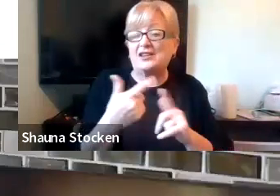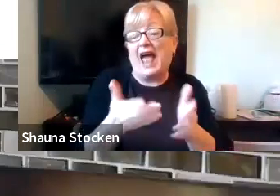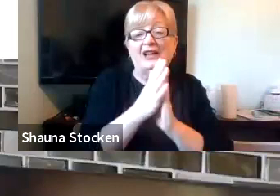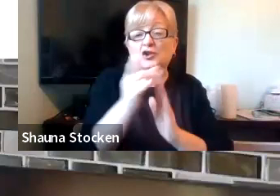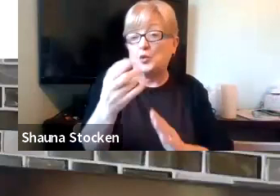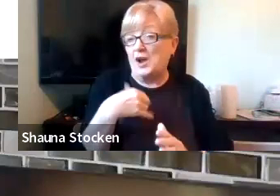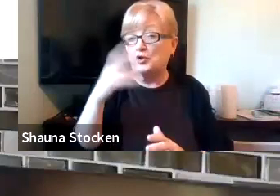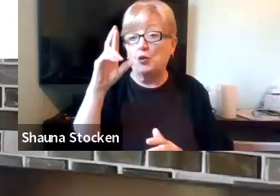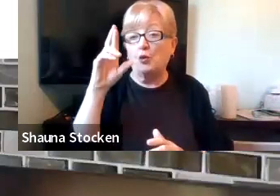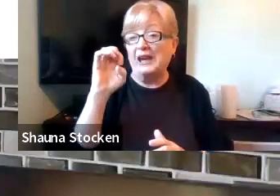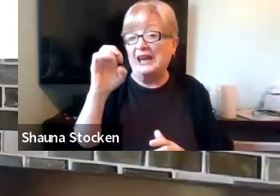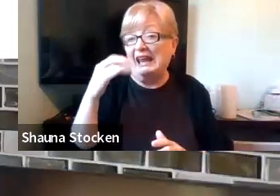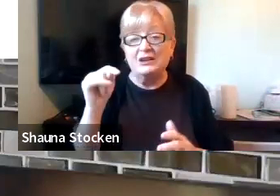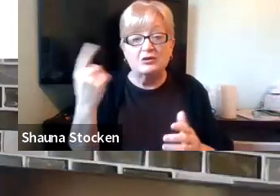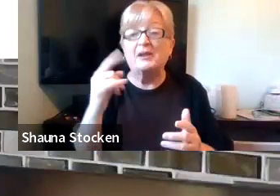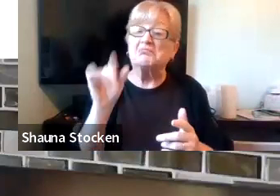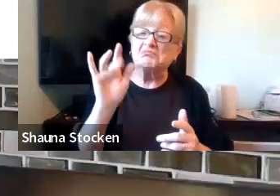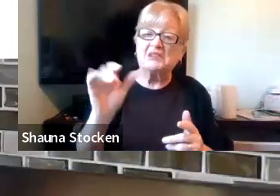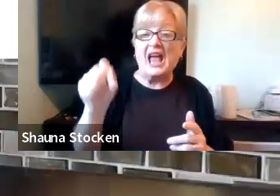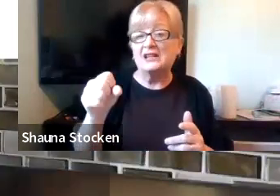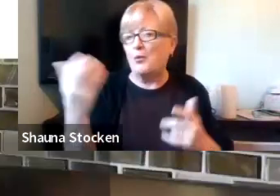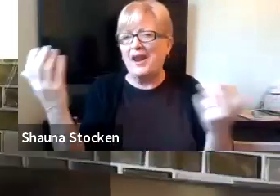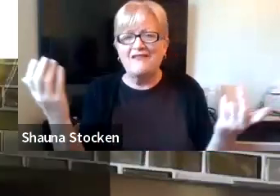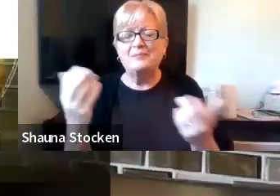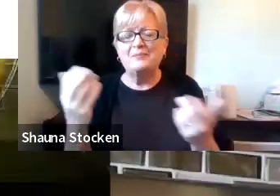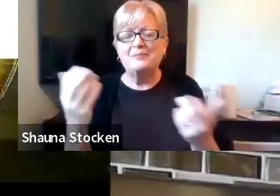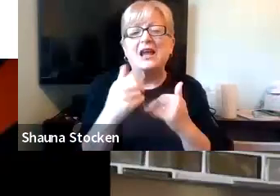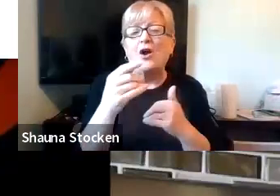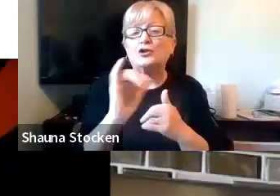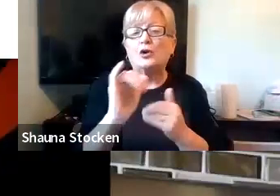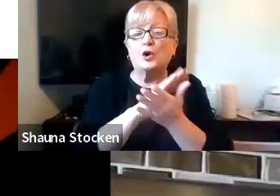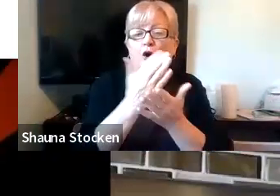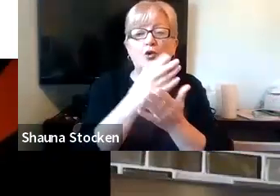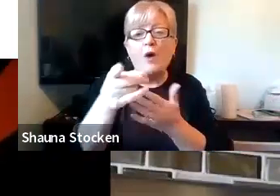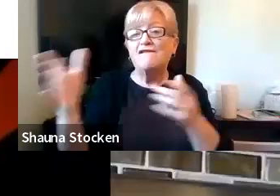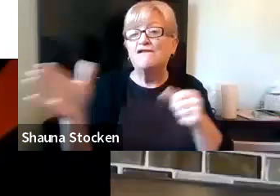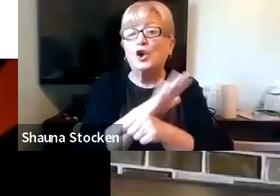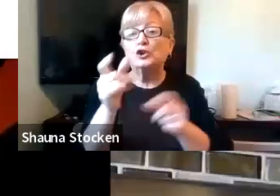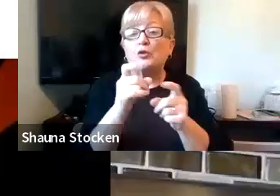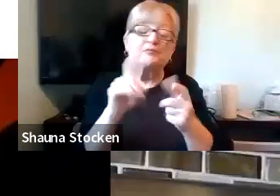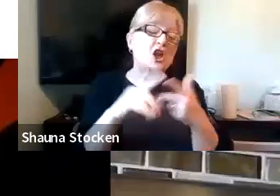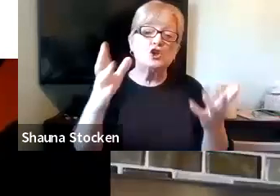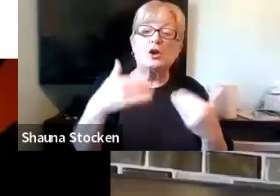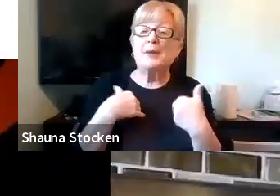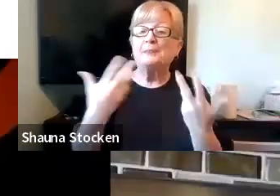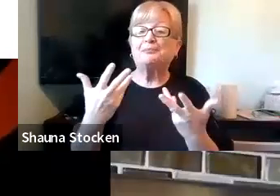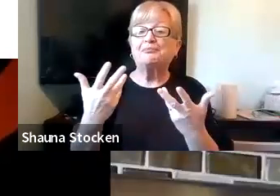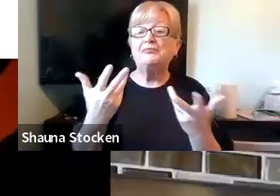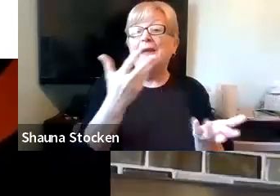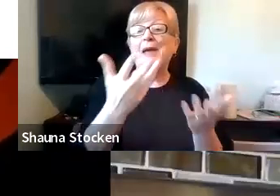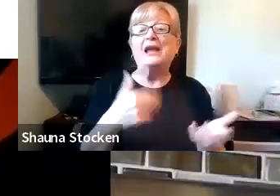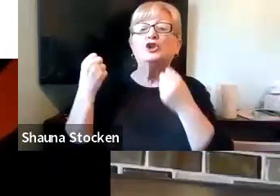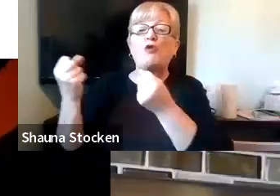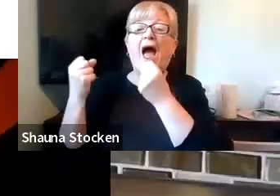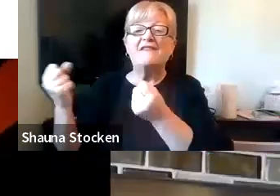Besides looking in on the camera to see food cooking, you also have full control. You could be on your way home from work and you could go on the app